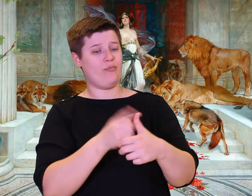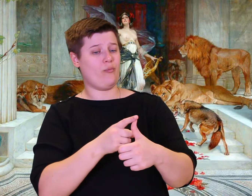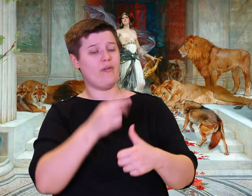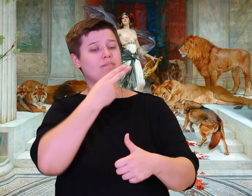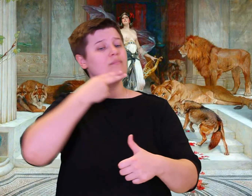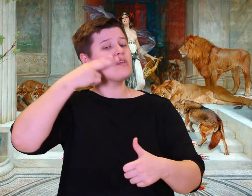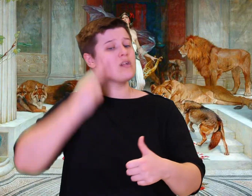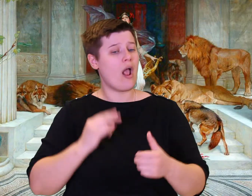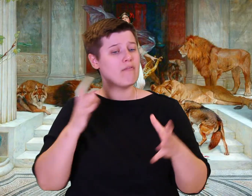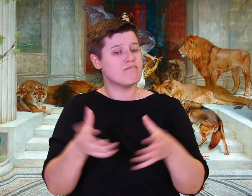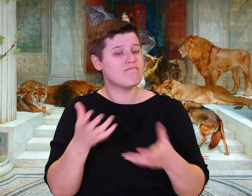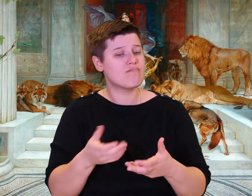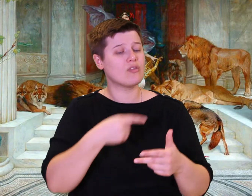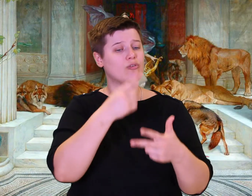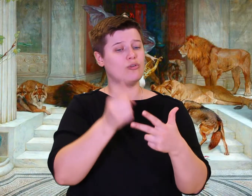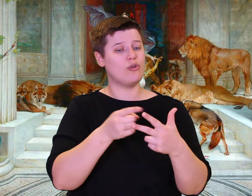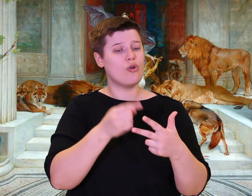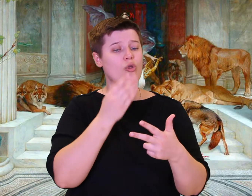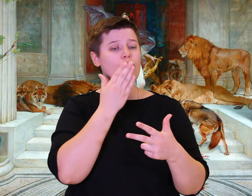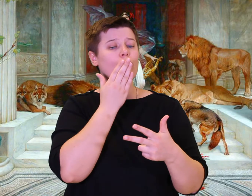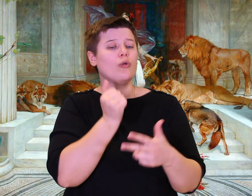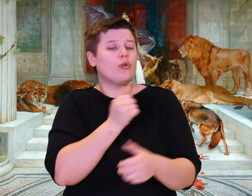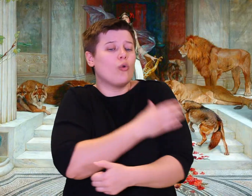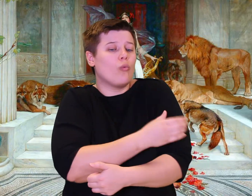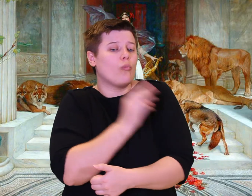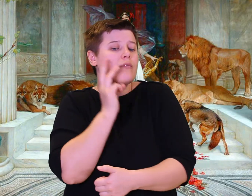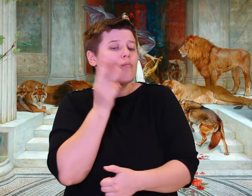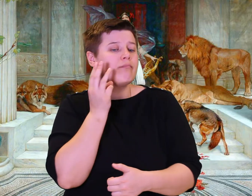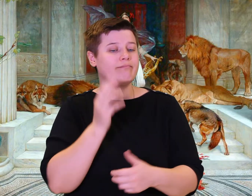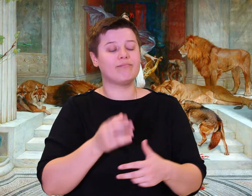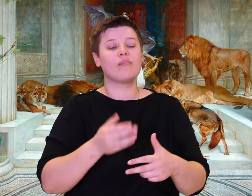The north wind's breath will blow the ship.